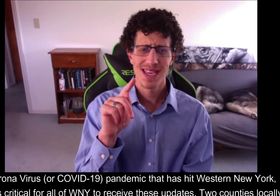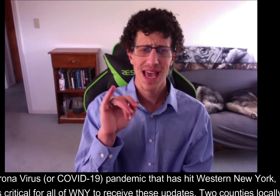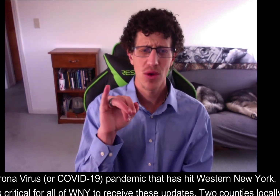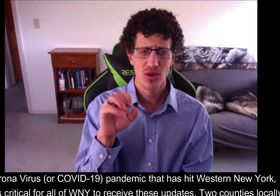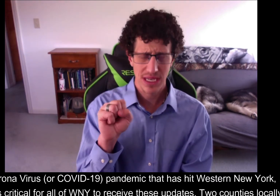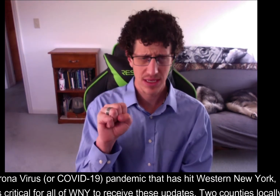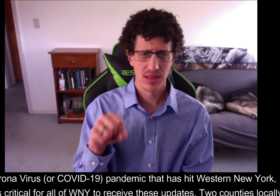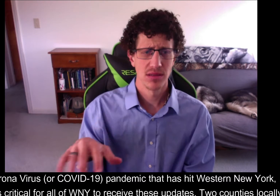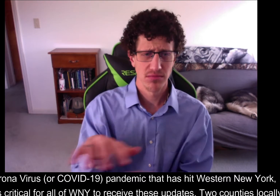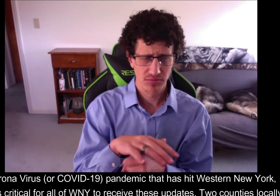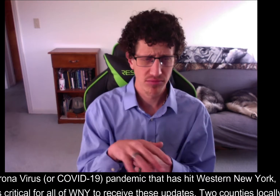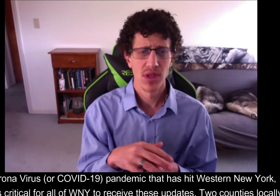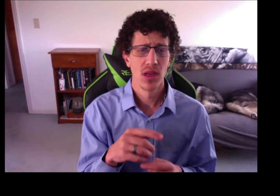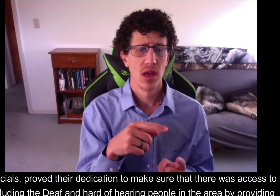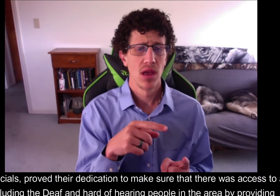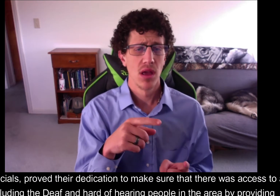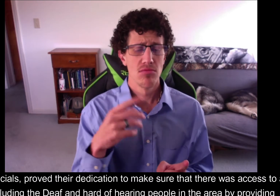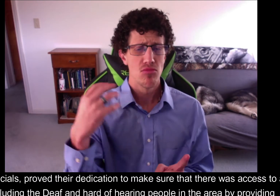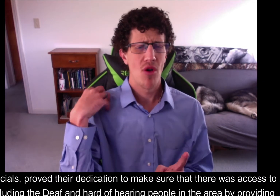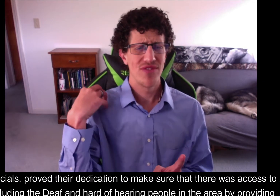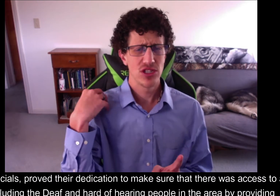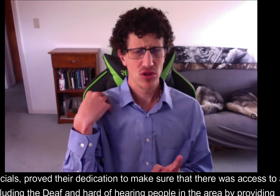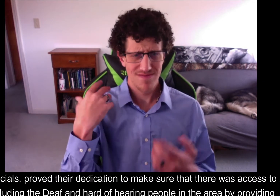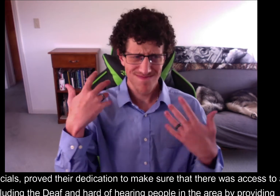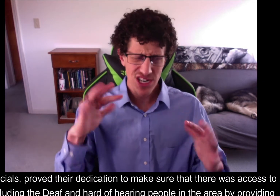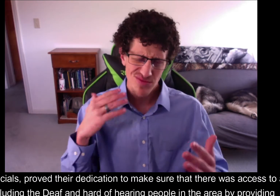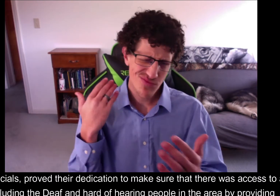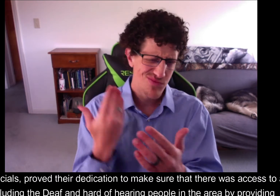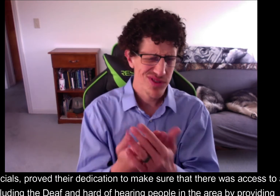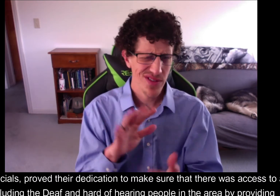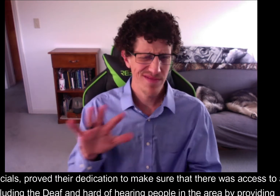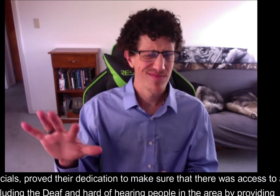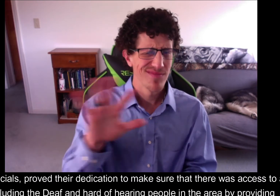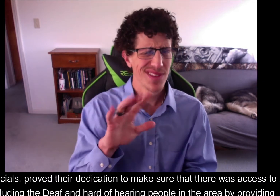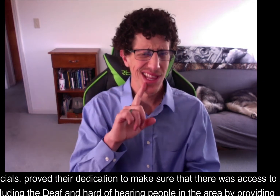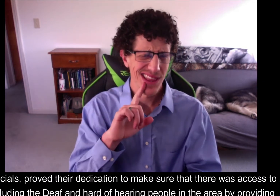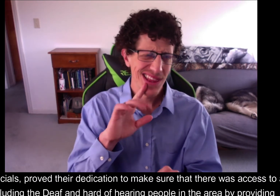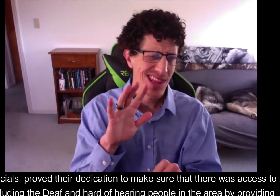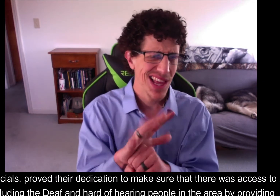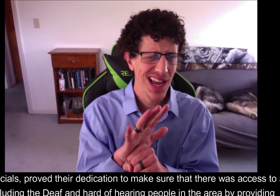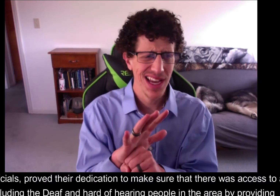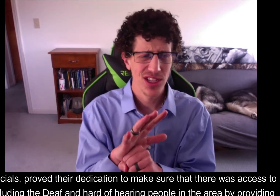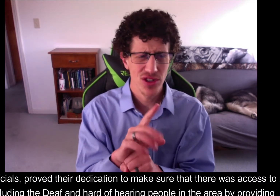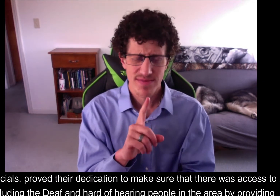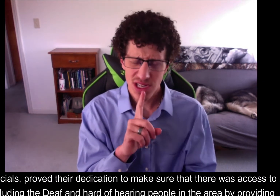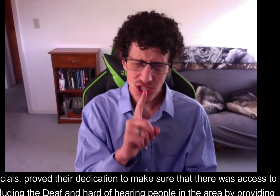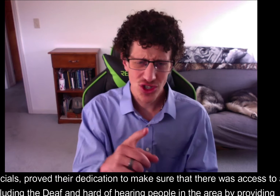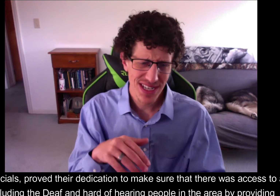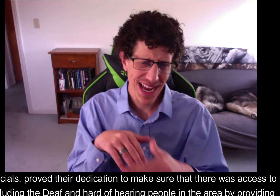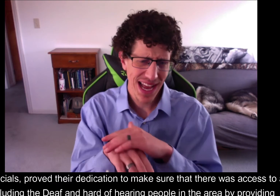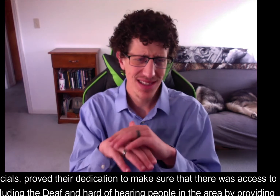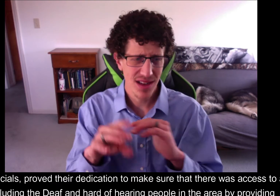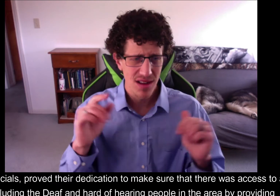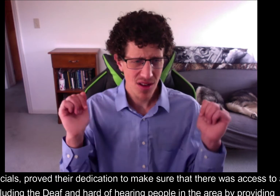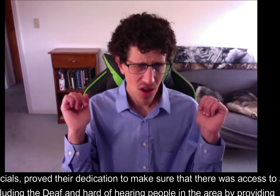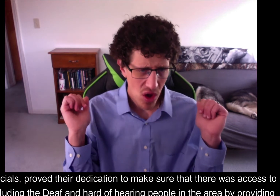Two counties locally, their officials proved their dedication to make sure that there was